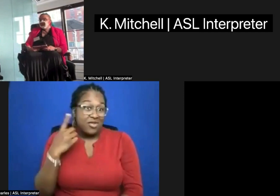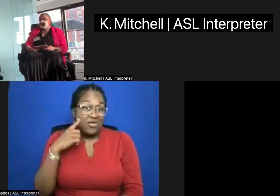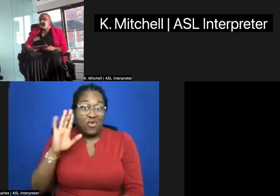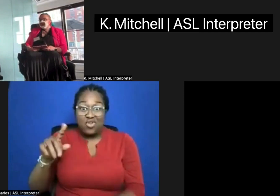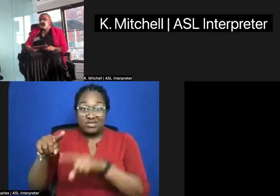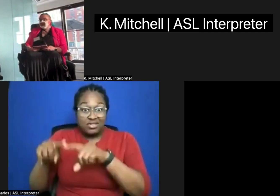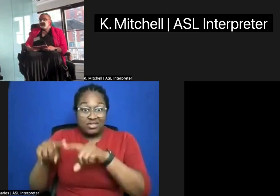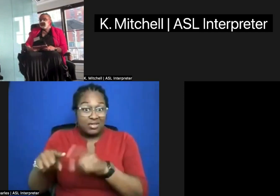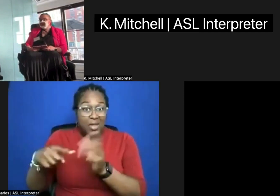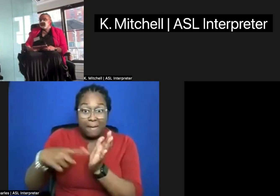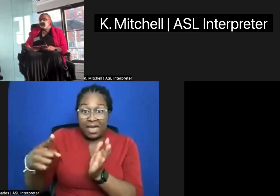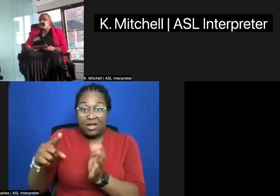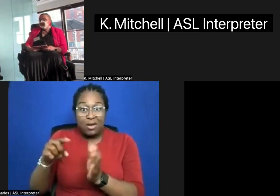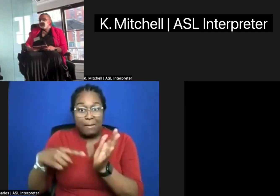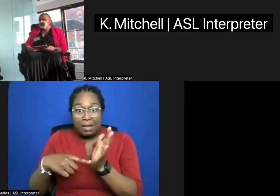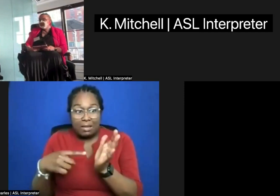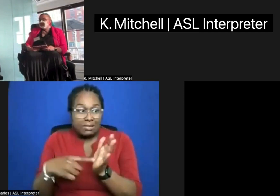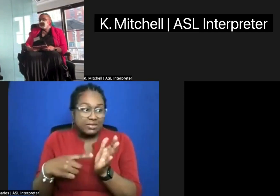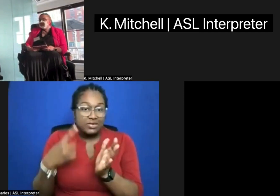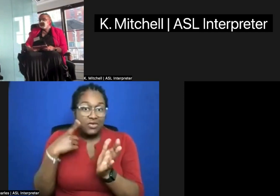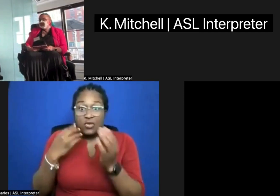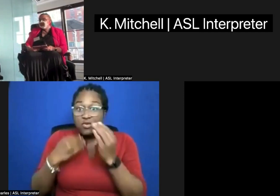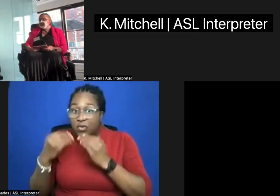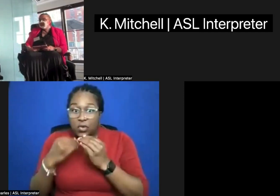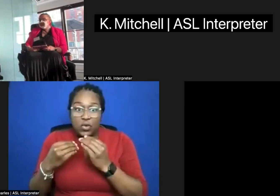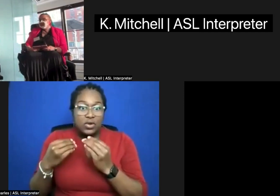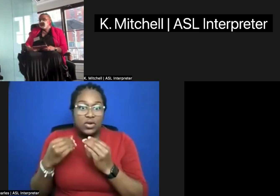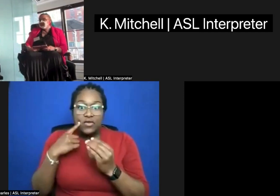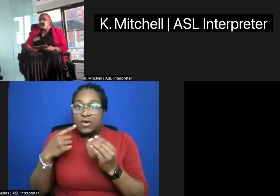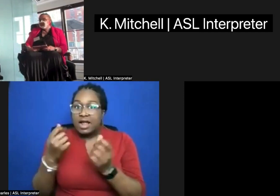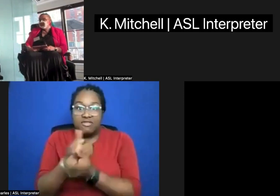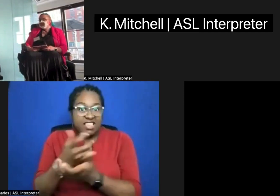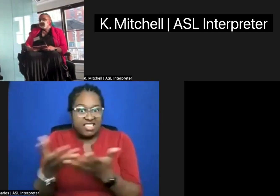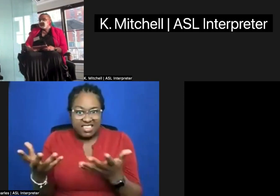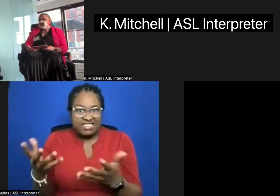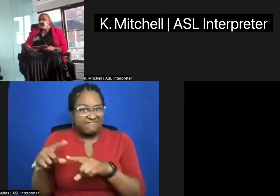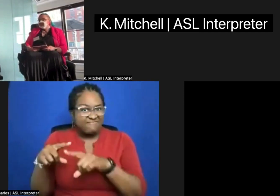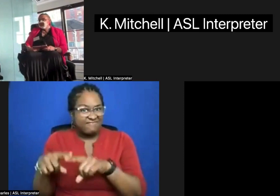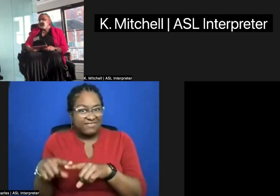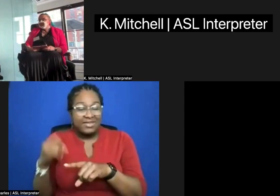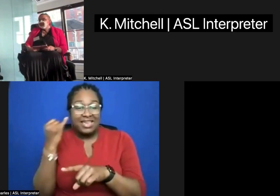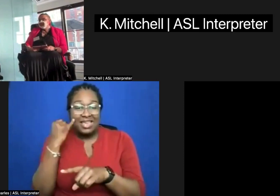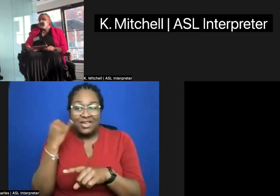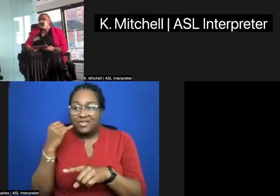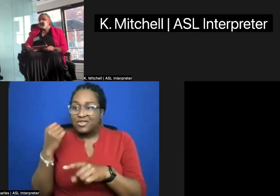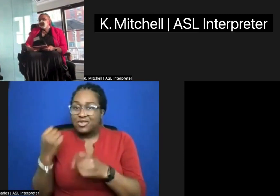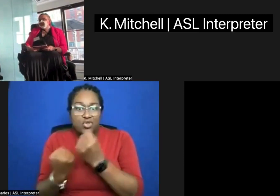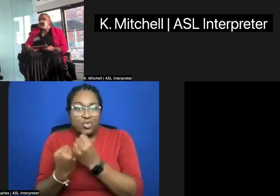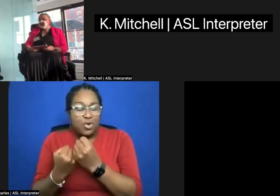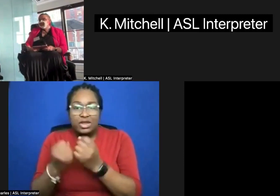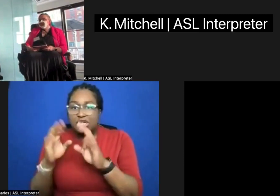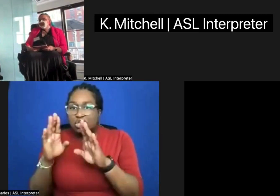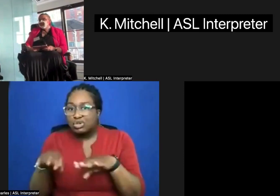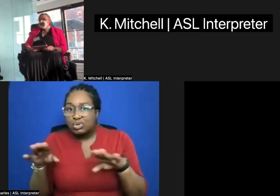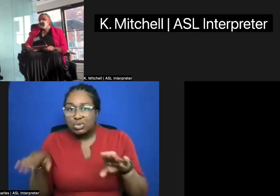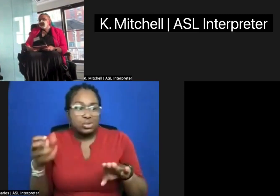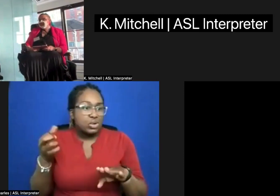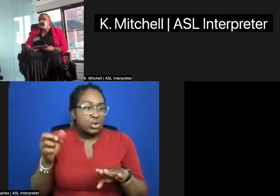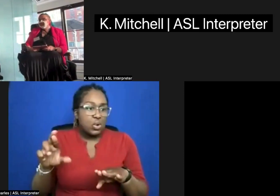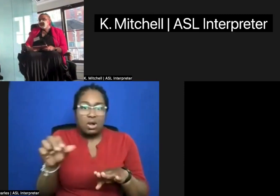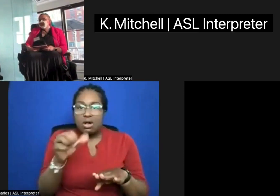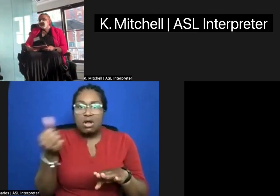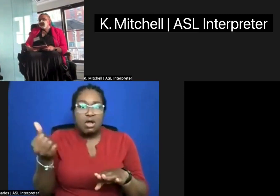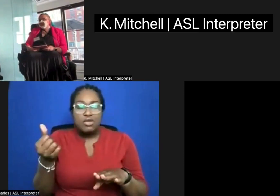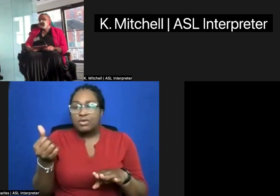your bills, to put food on the table. If you're supporting other people, maybe children or other, loved